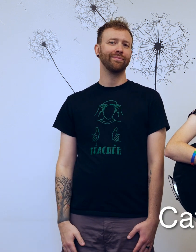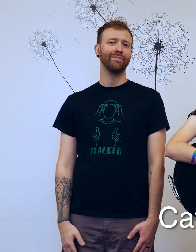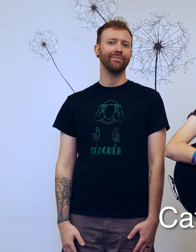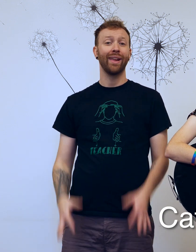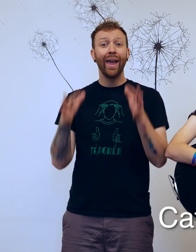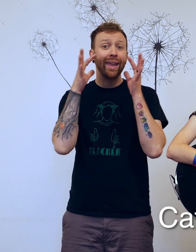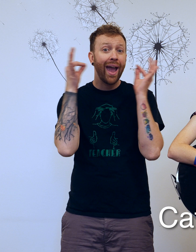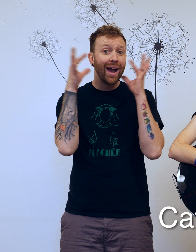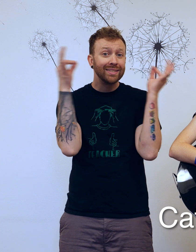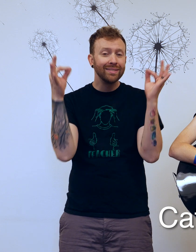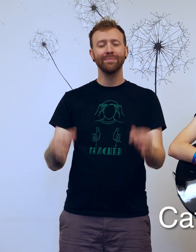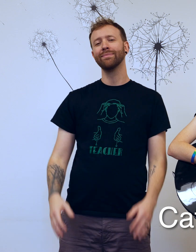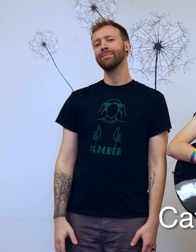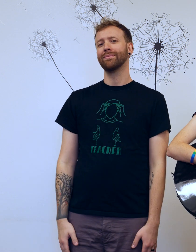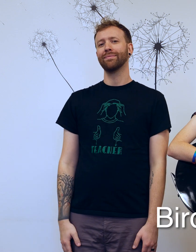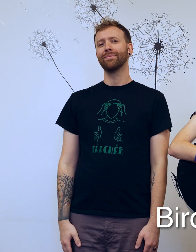cats,